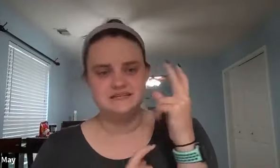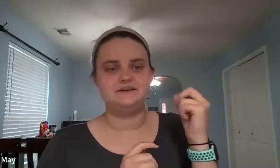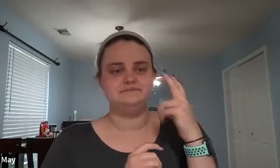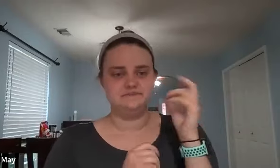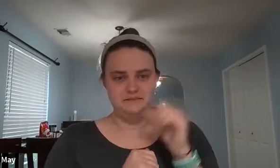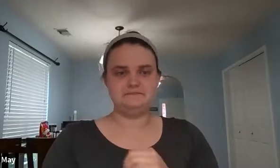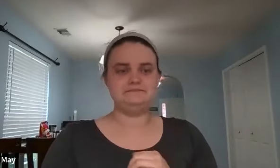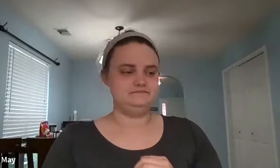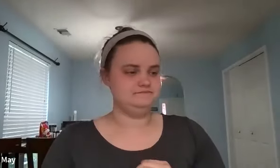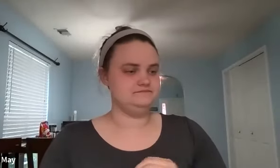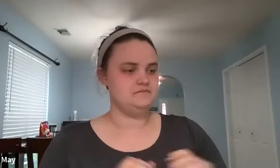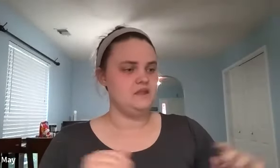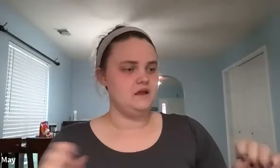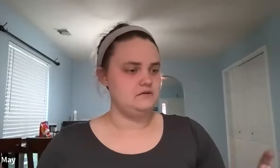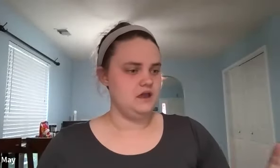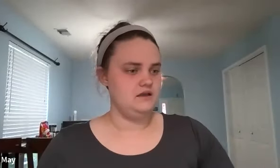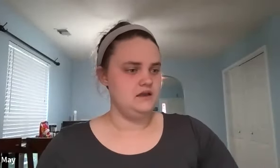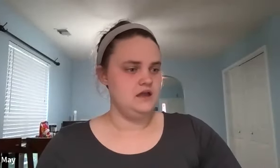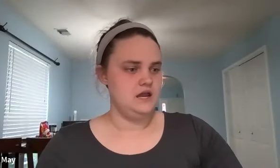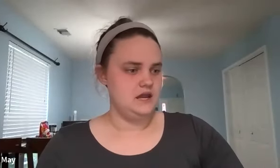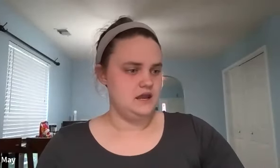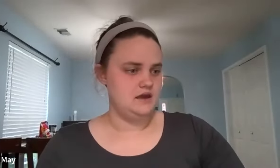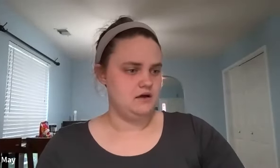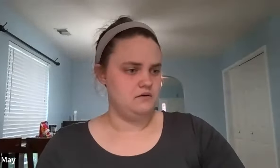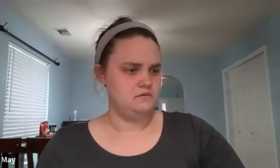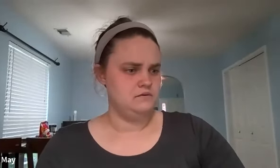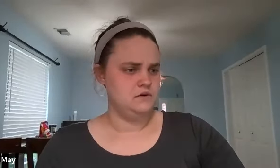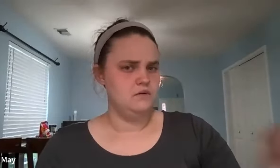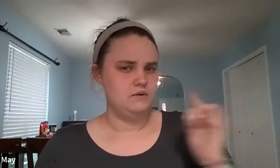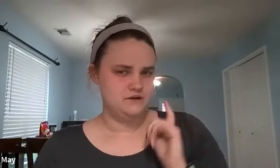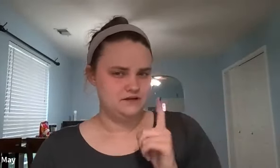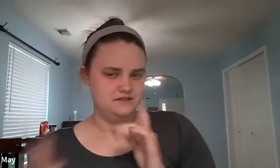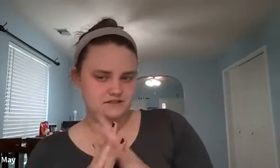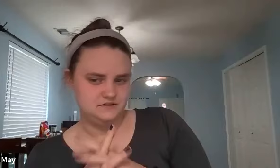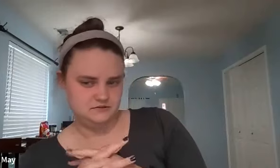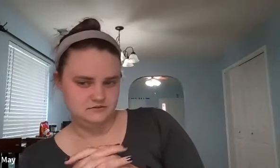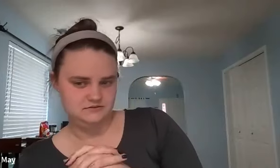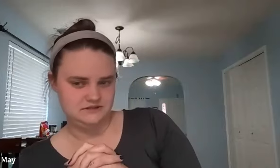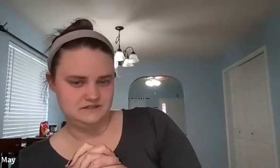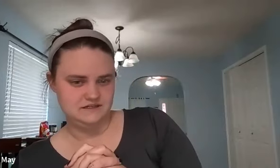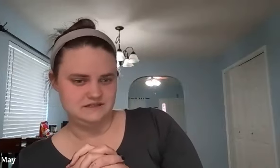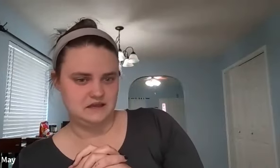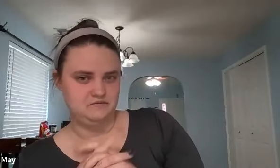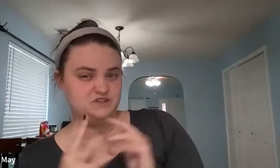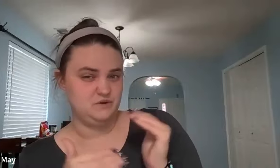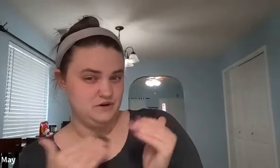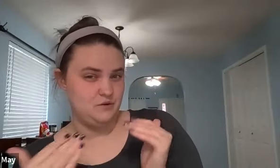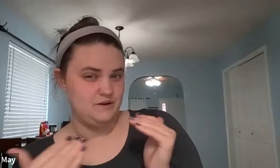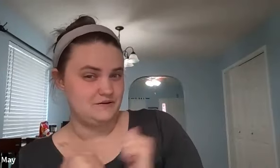Snack. Yep. Okay. Now, what we're going to do, because we were going a little